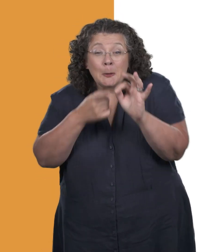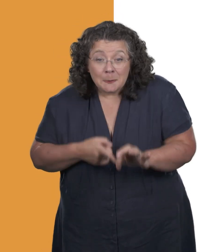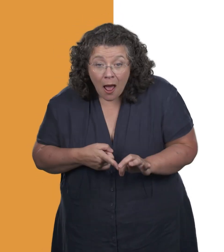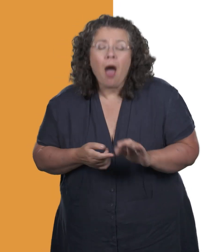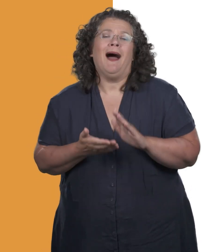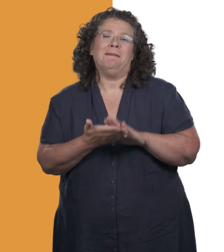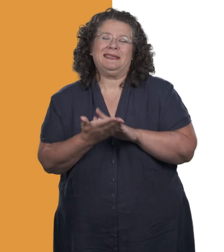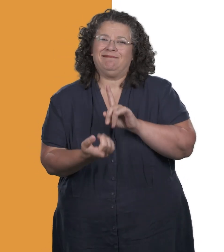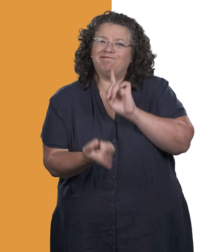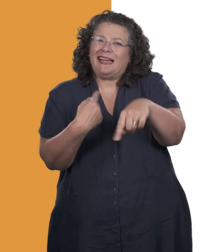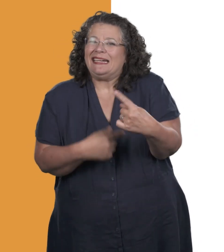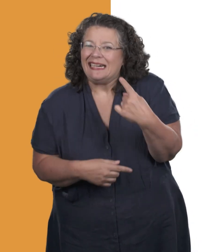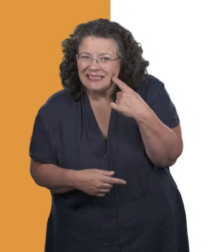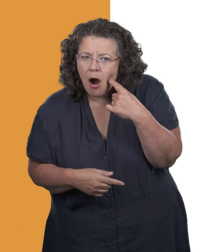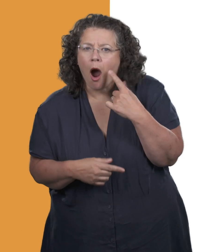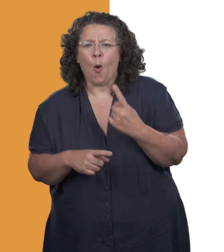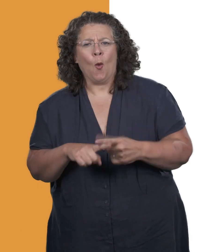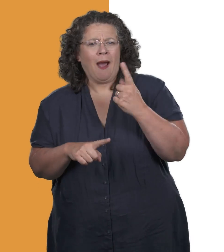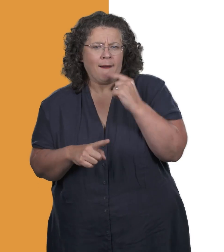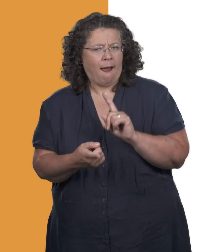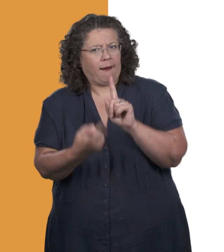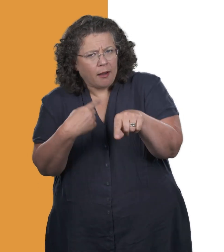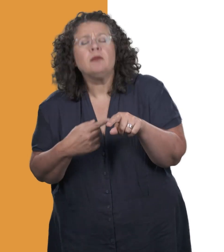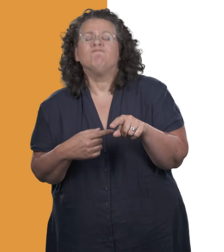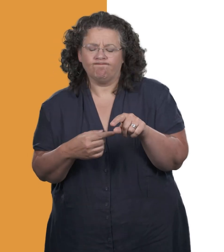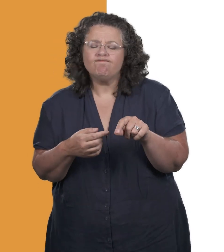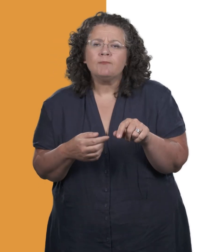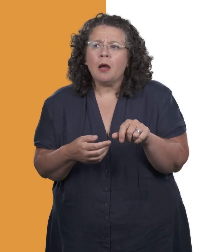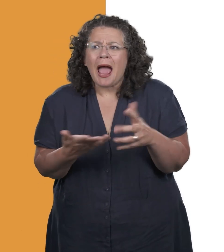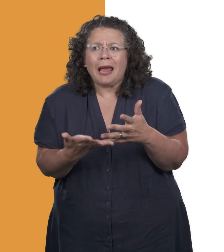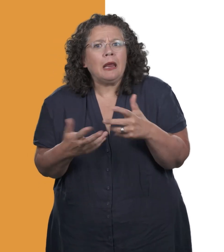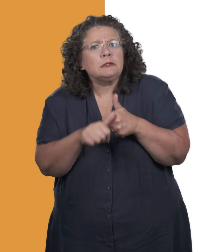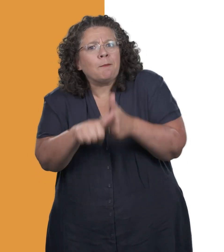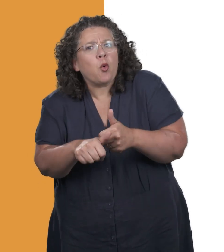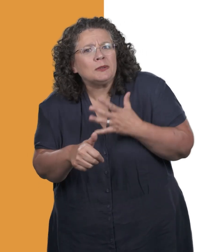we will be able to ensure any support awarded can be put in place.